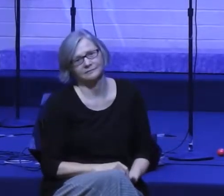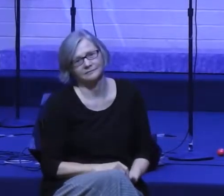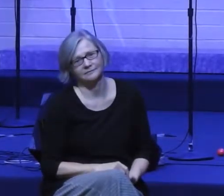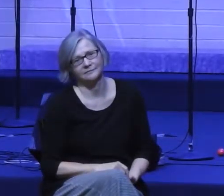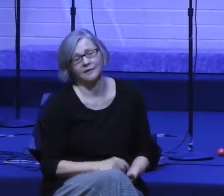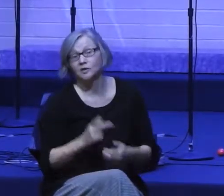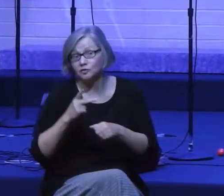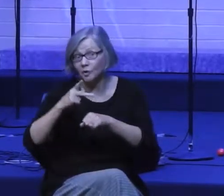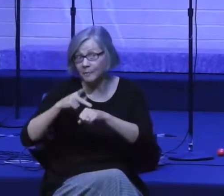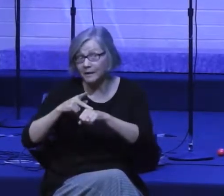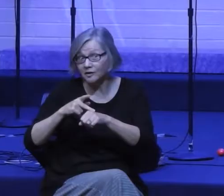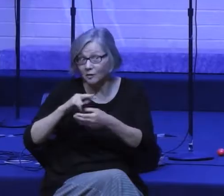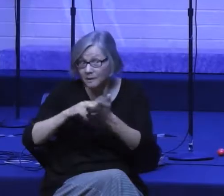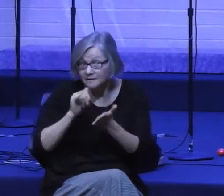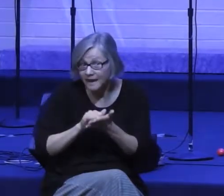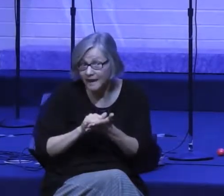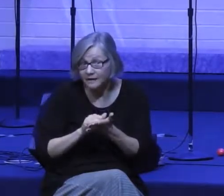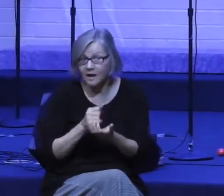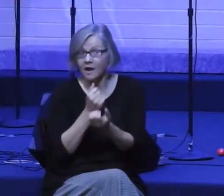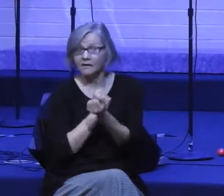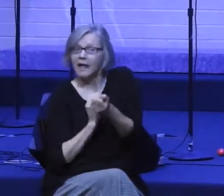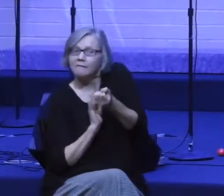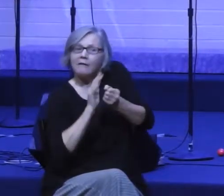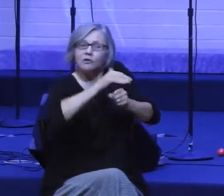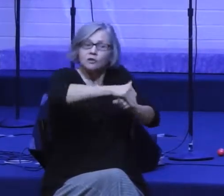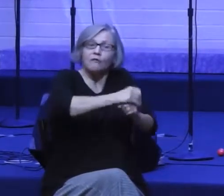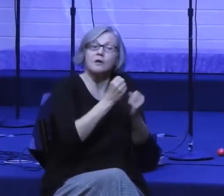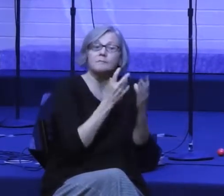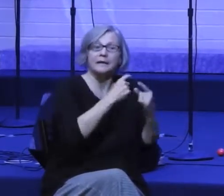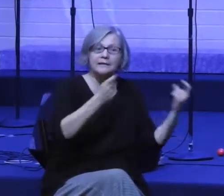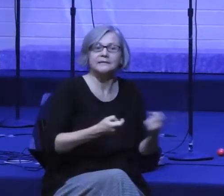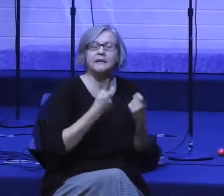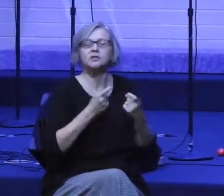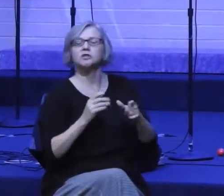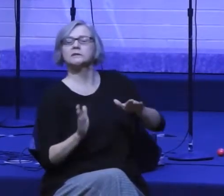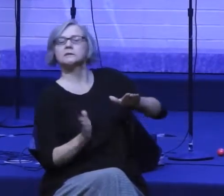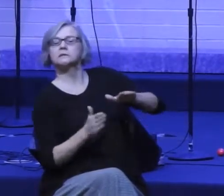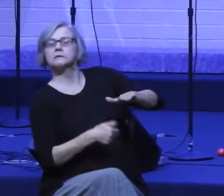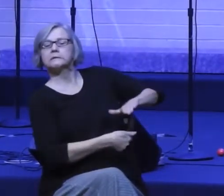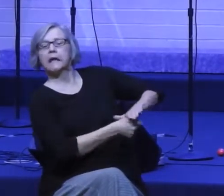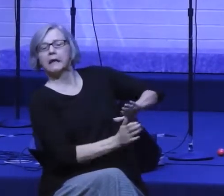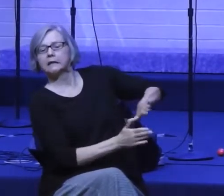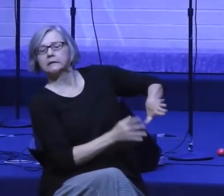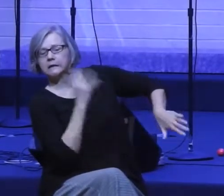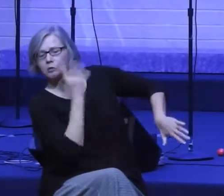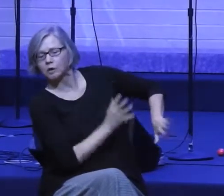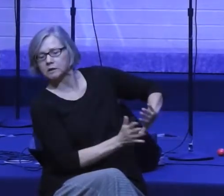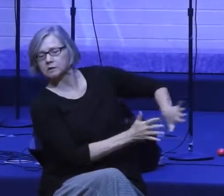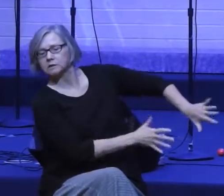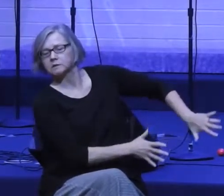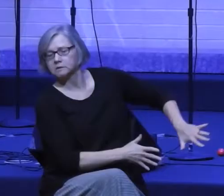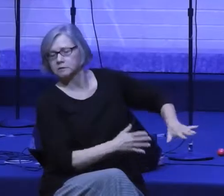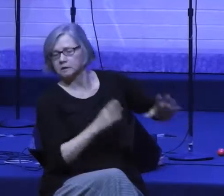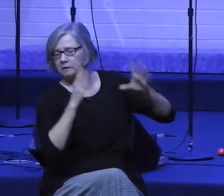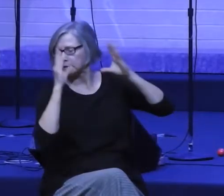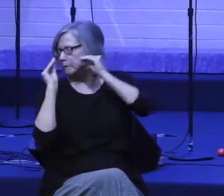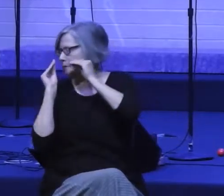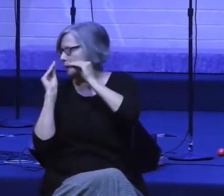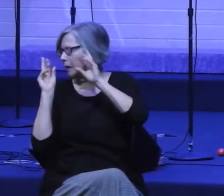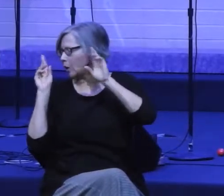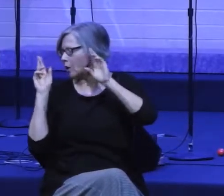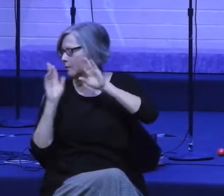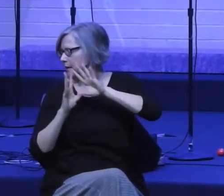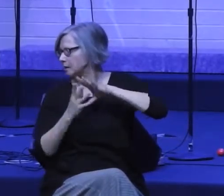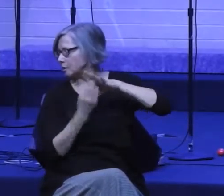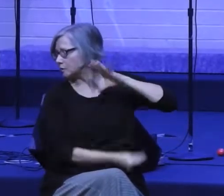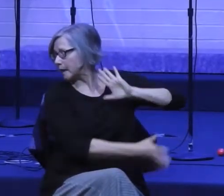And maybe if I pretend like it's not there, it'll just go away. For anybody like me who's tried that, you know it